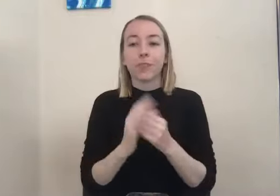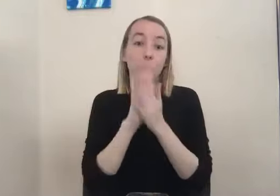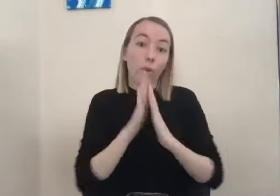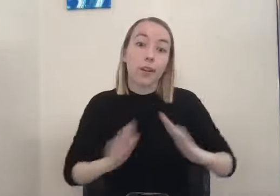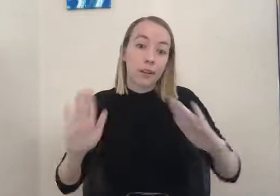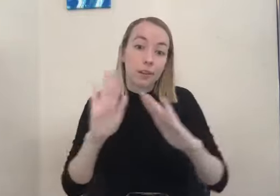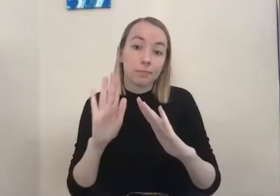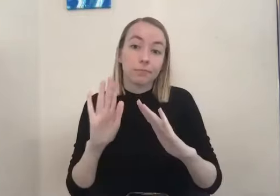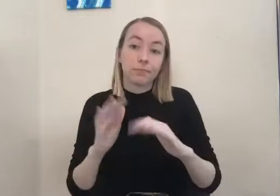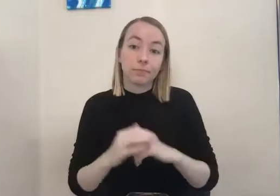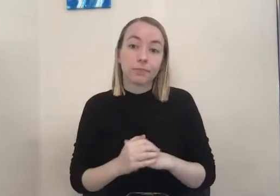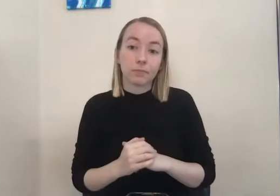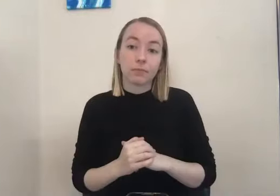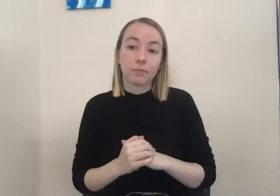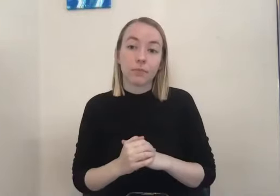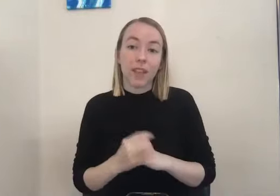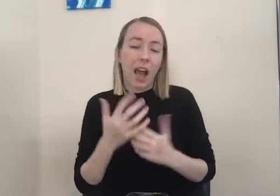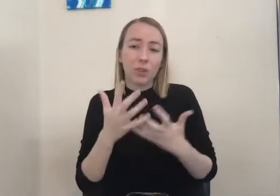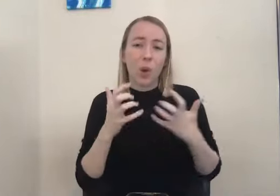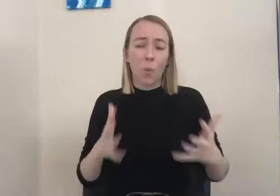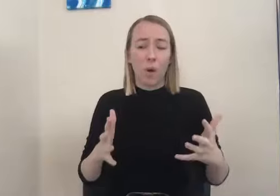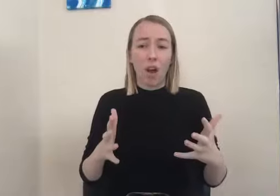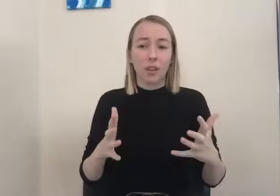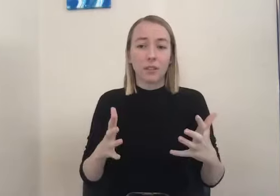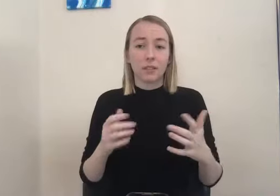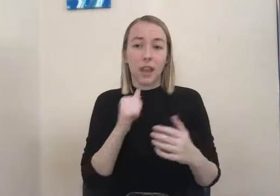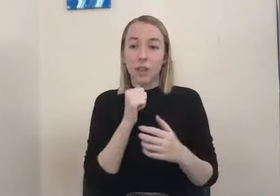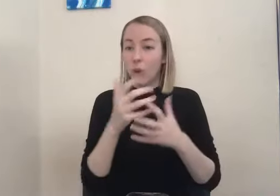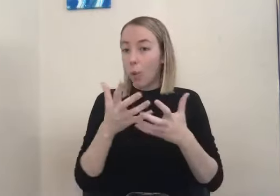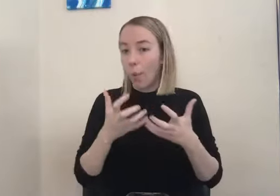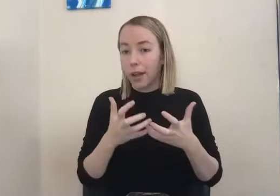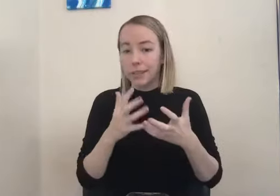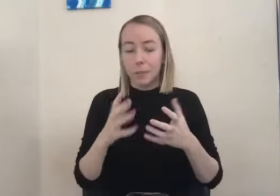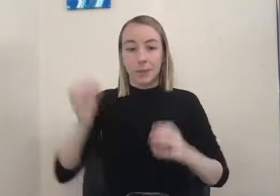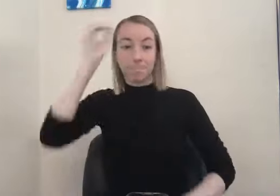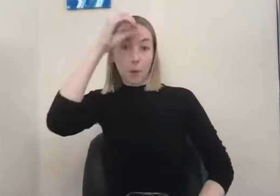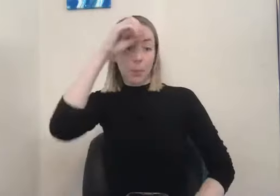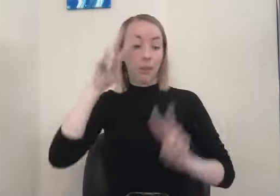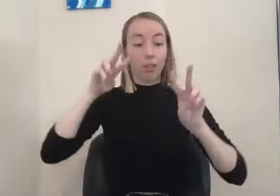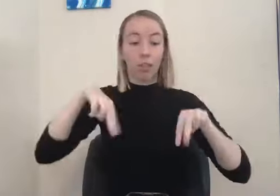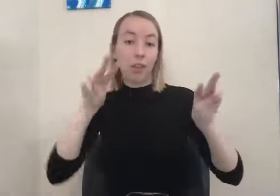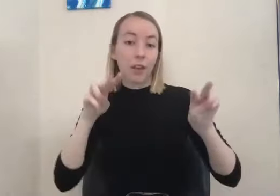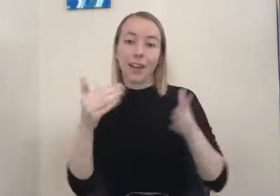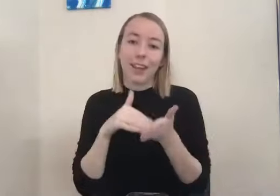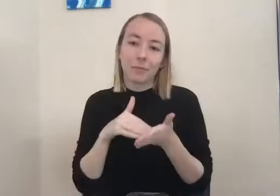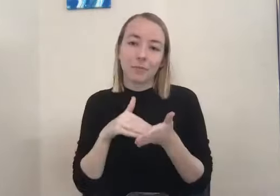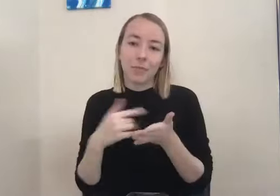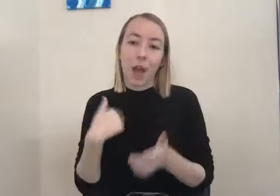actually sit in the house just now and reflect on an awful lot of stuff. I don't know if I can explain to